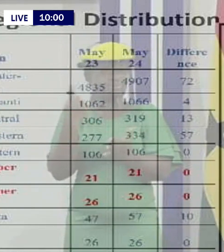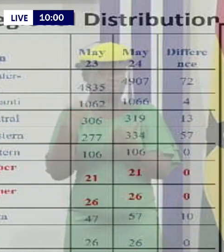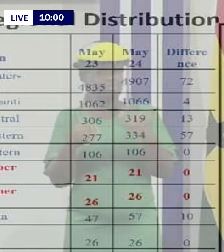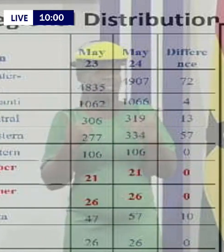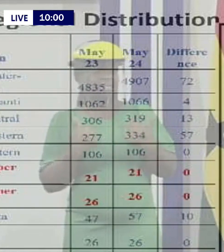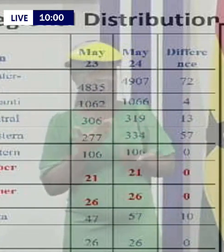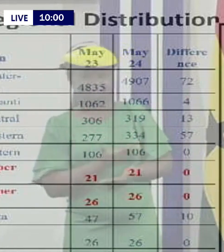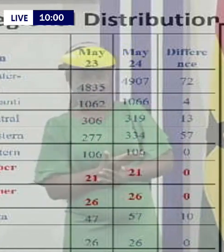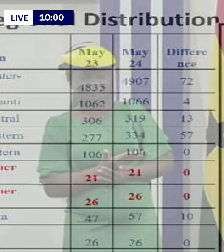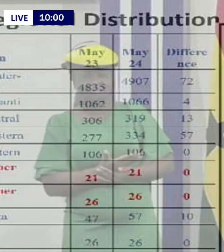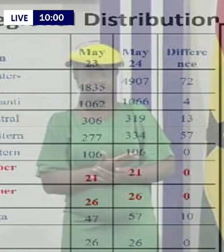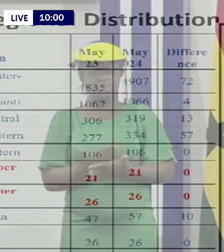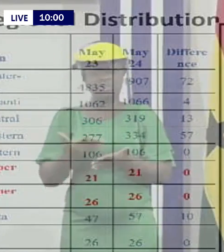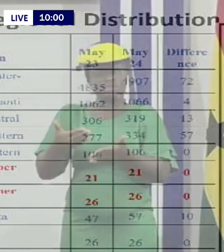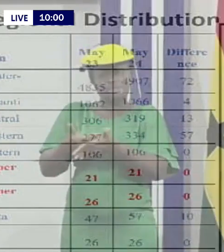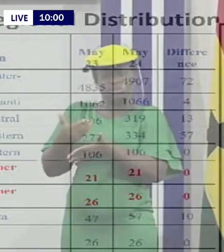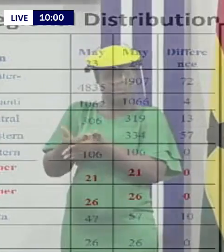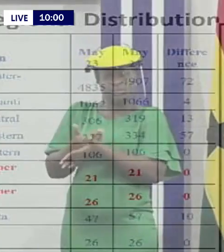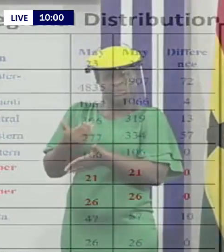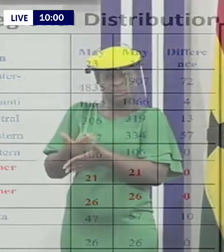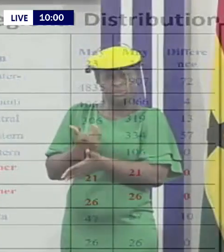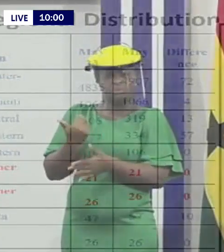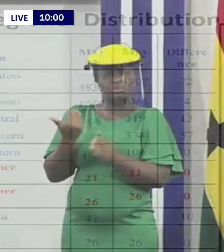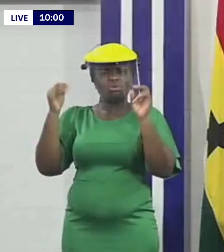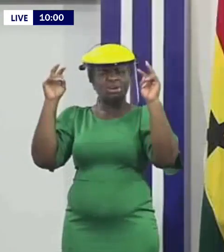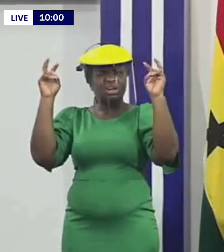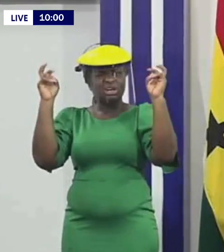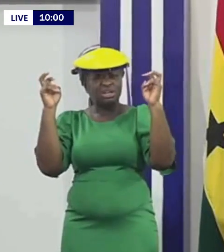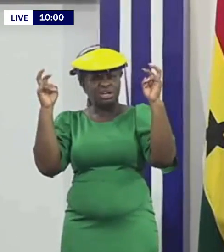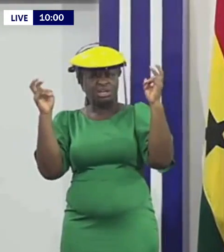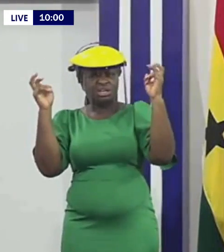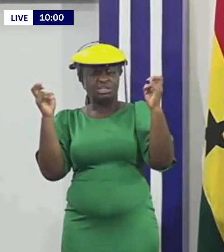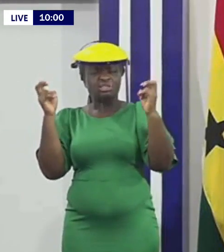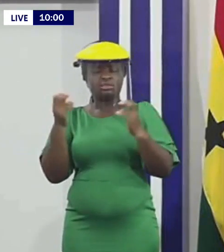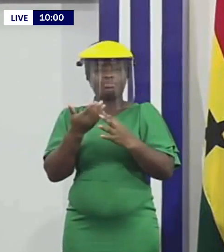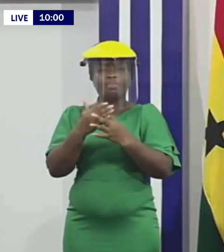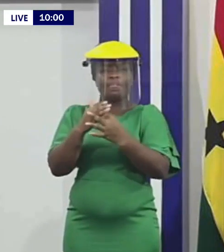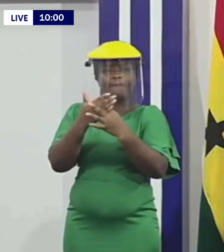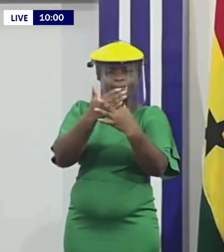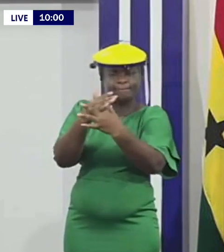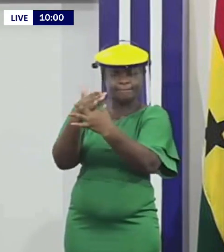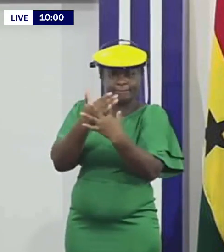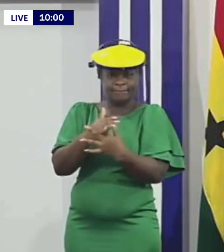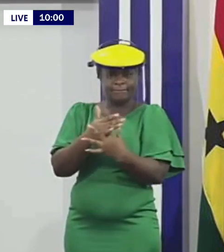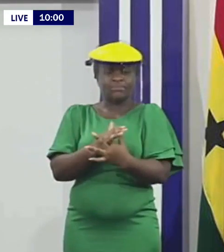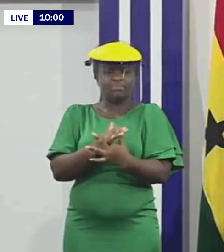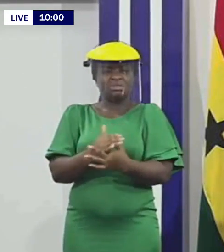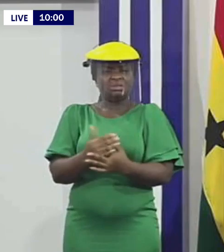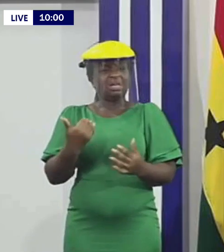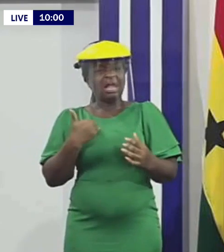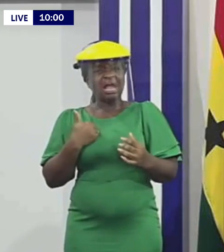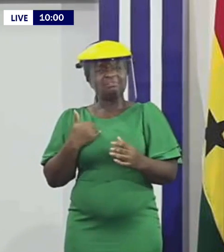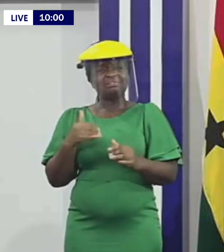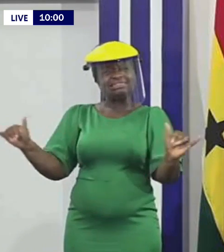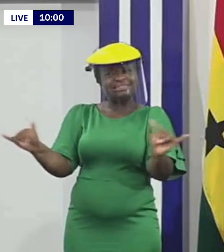have. The new issue is the distribution. In the distribution, we still have the